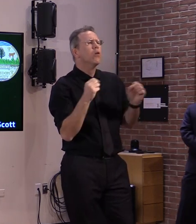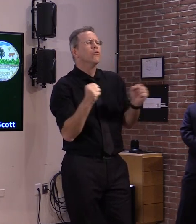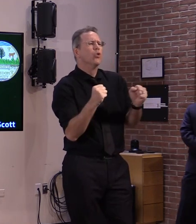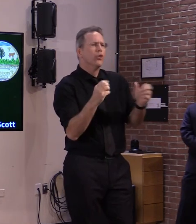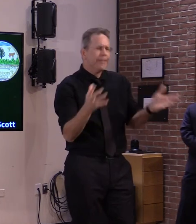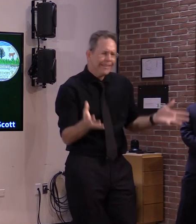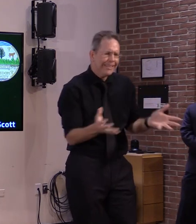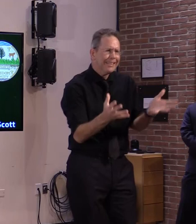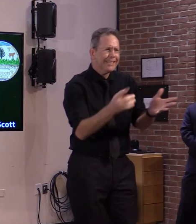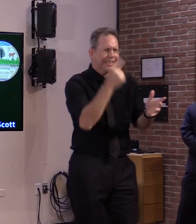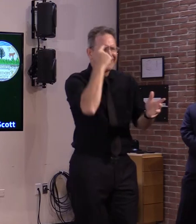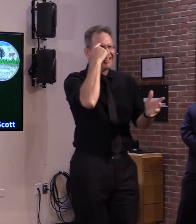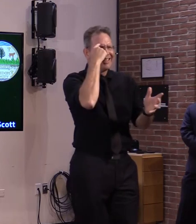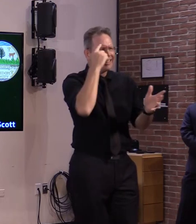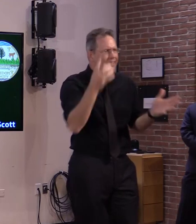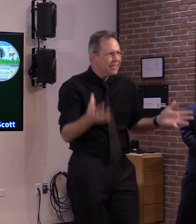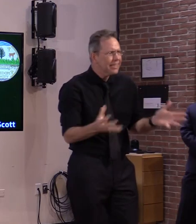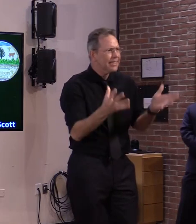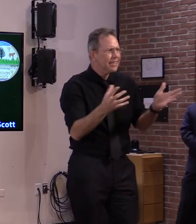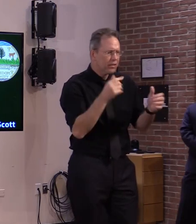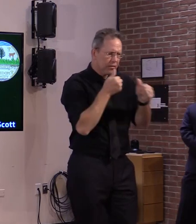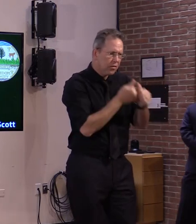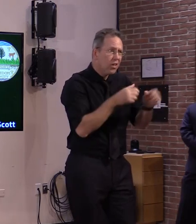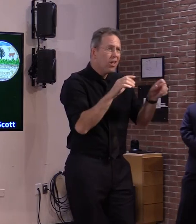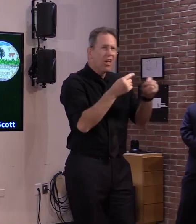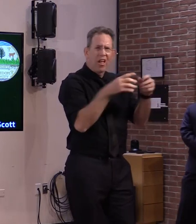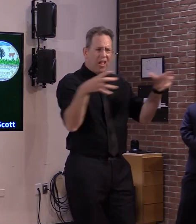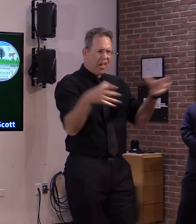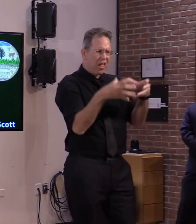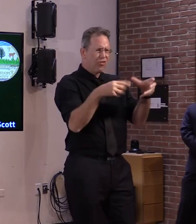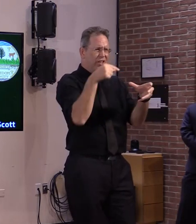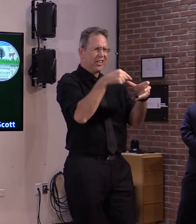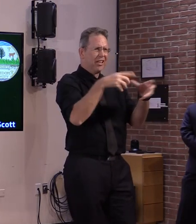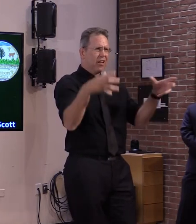host them, be smart, take precautions.